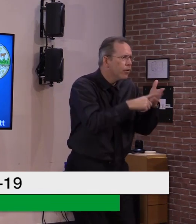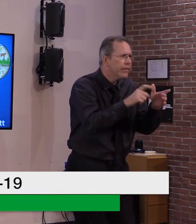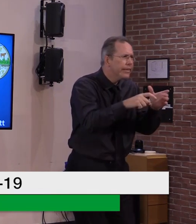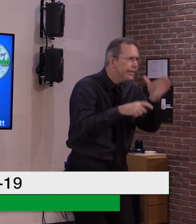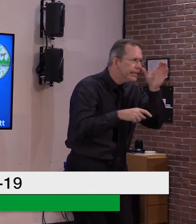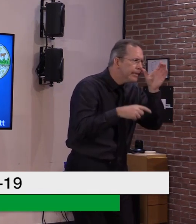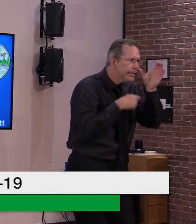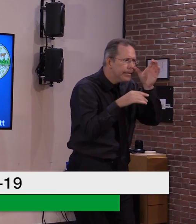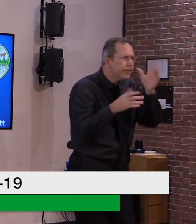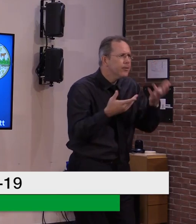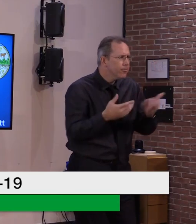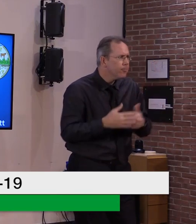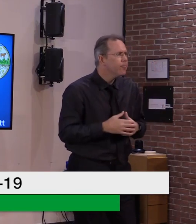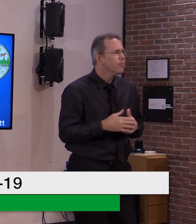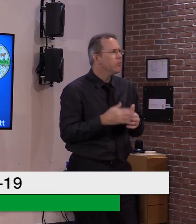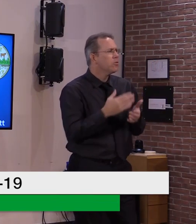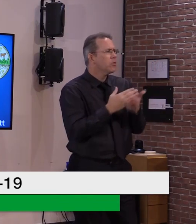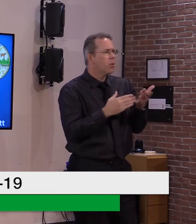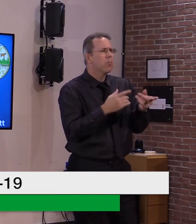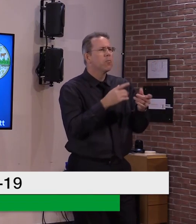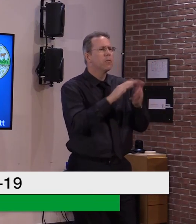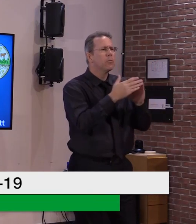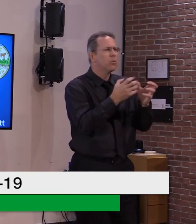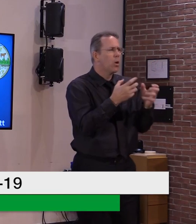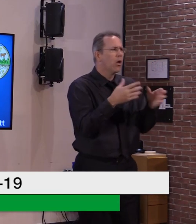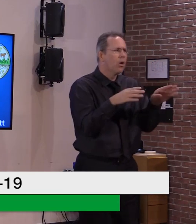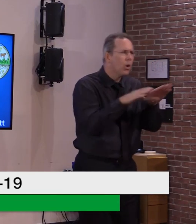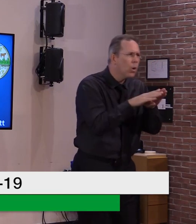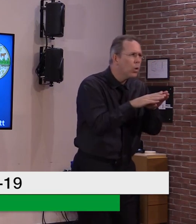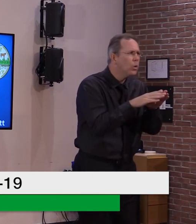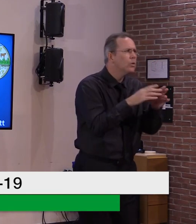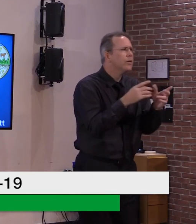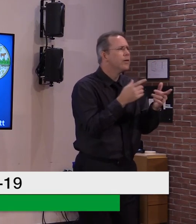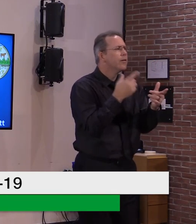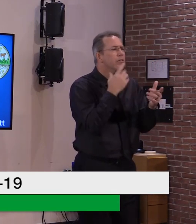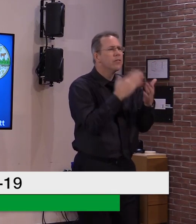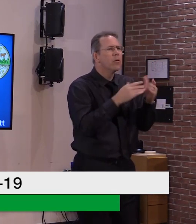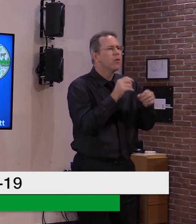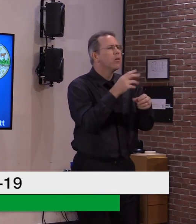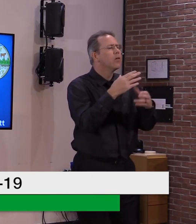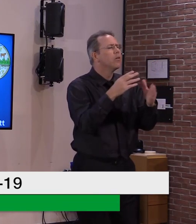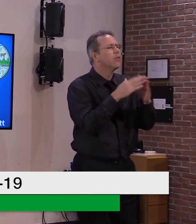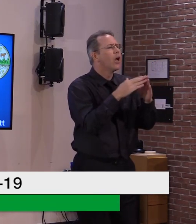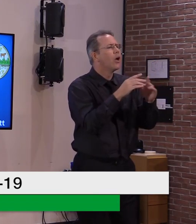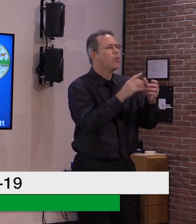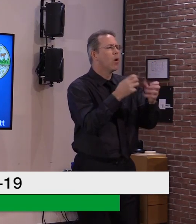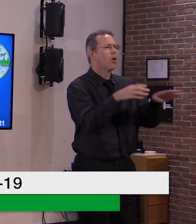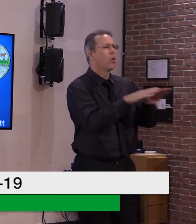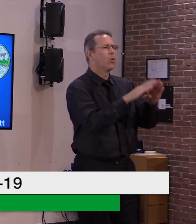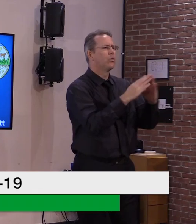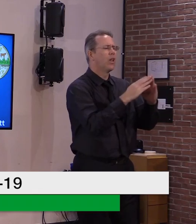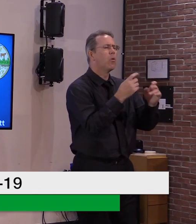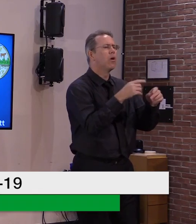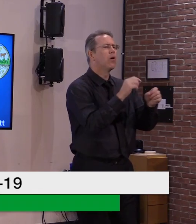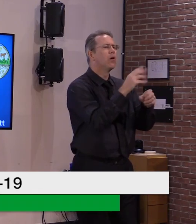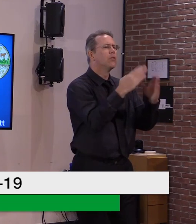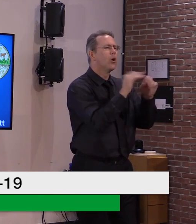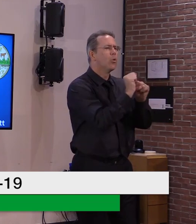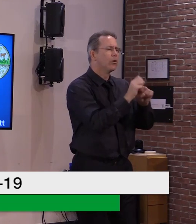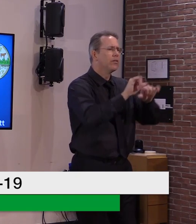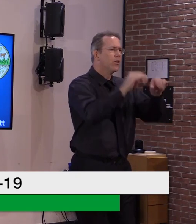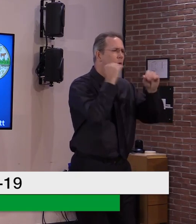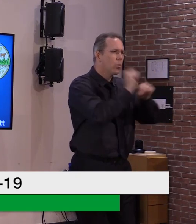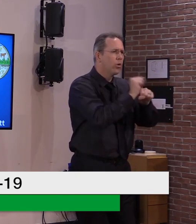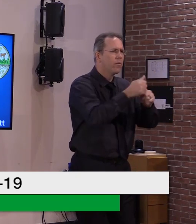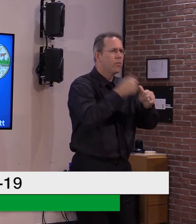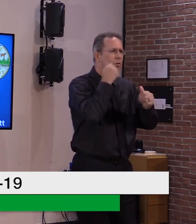halls or going remote with some of their town halls and others as you know we had washington county